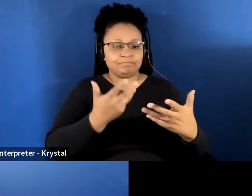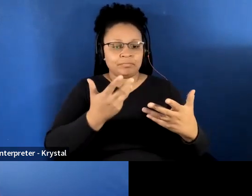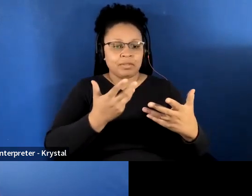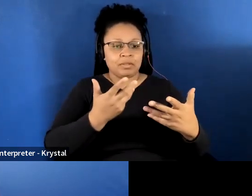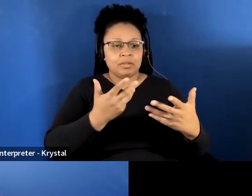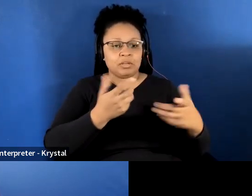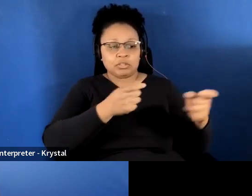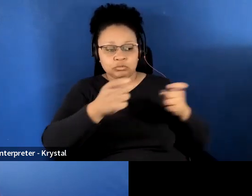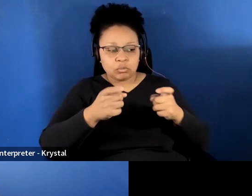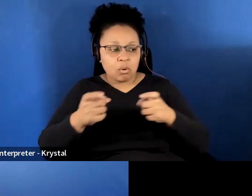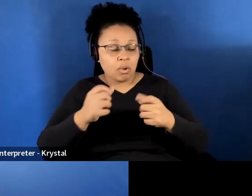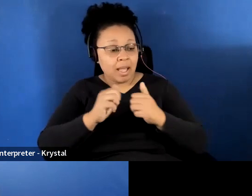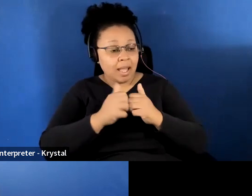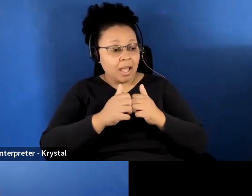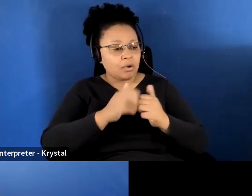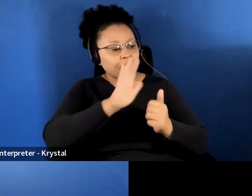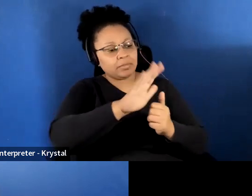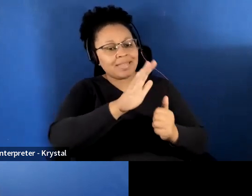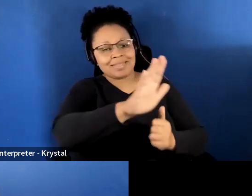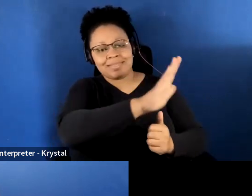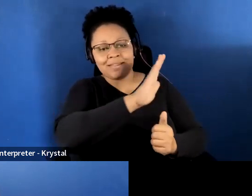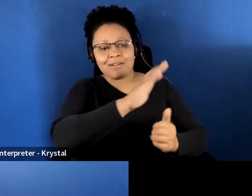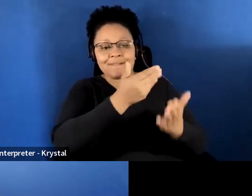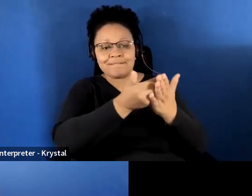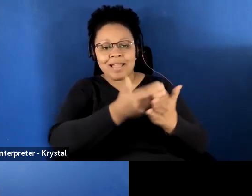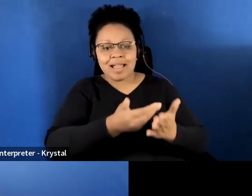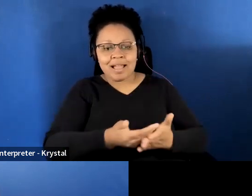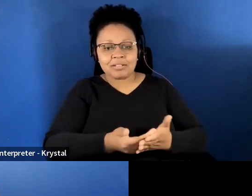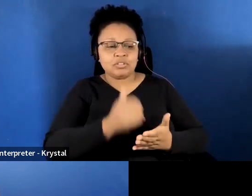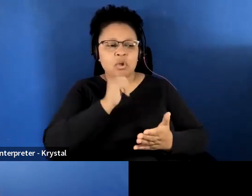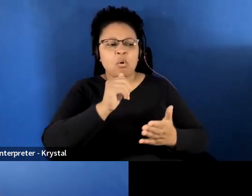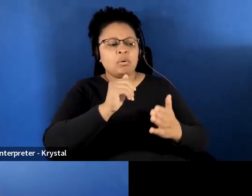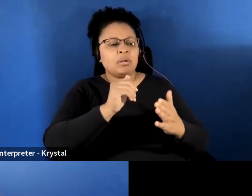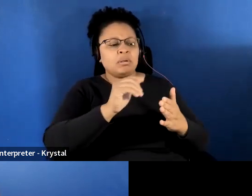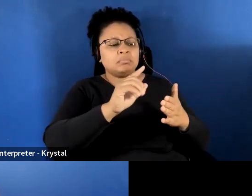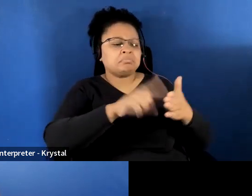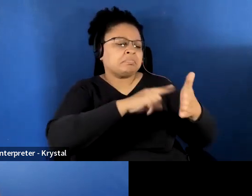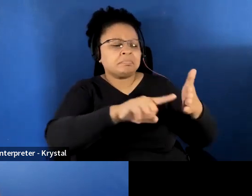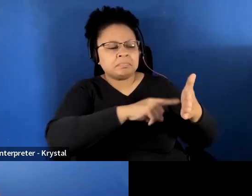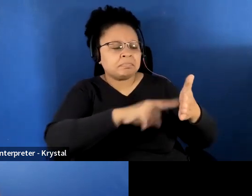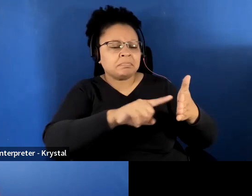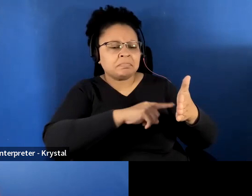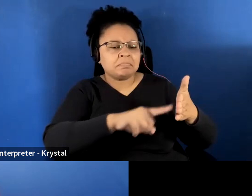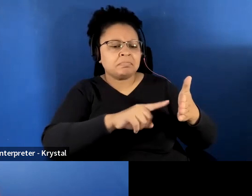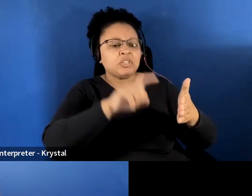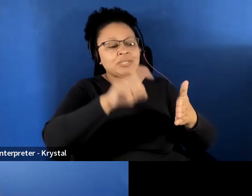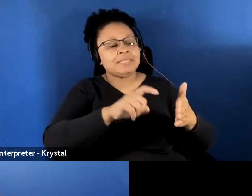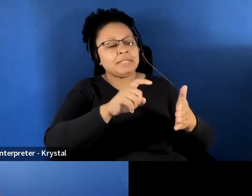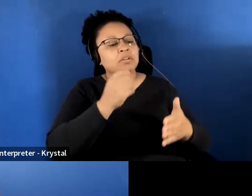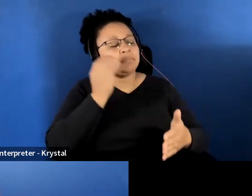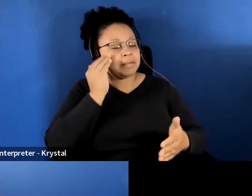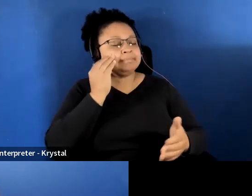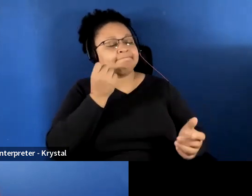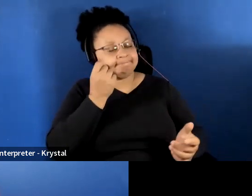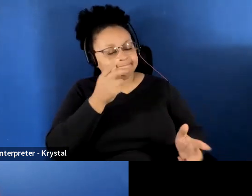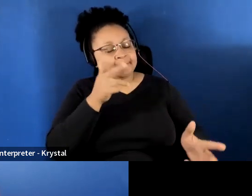control with facts, their facts. You don't have to correct what they believe, but you have to acknowledge it. So take a